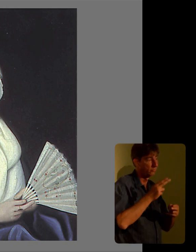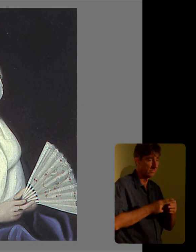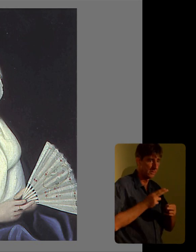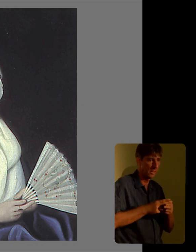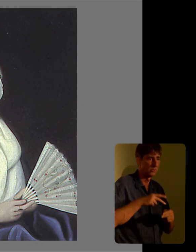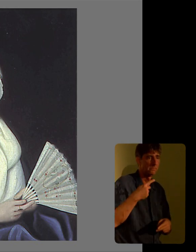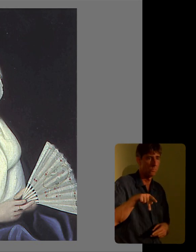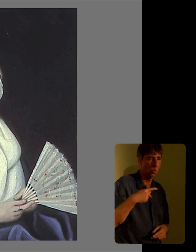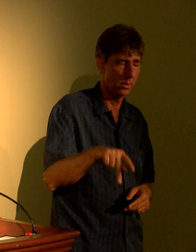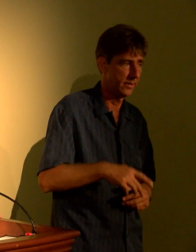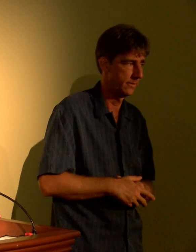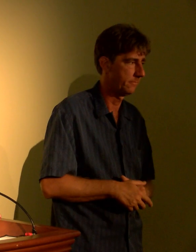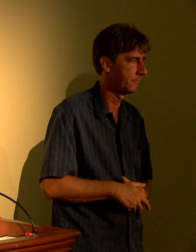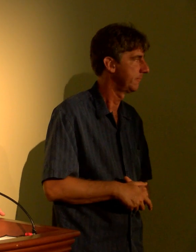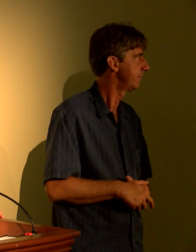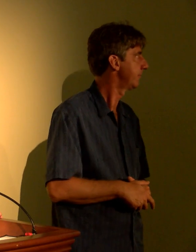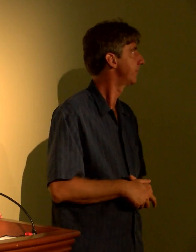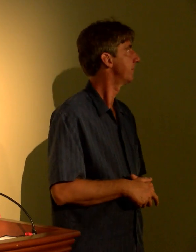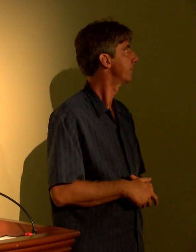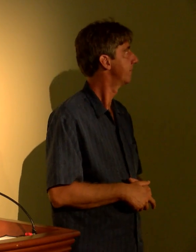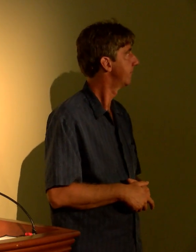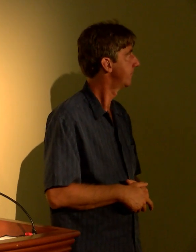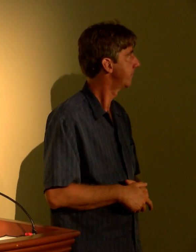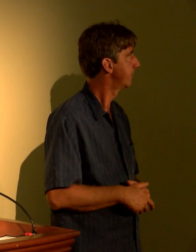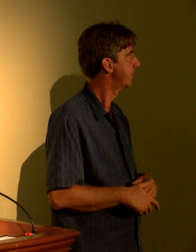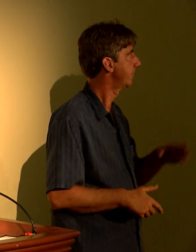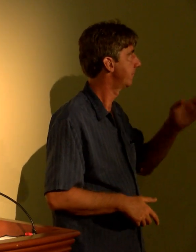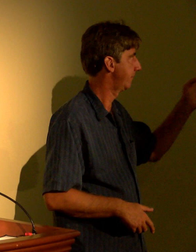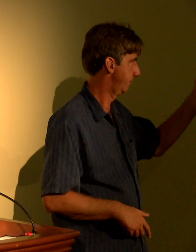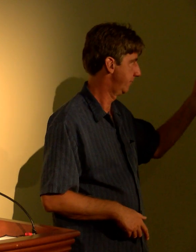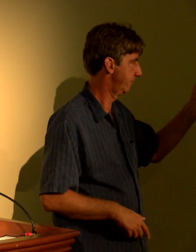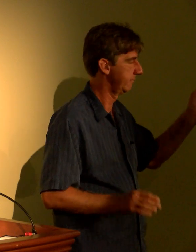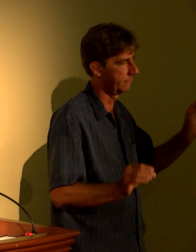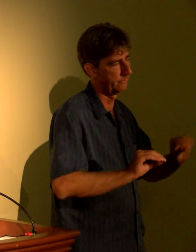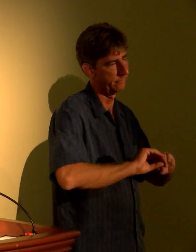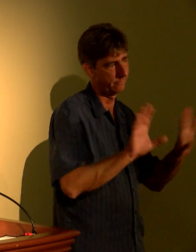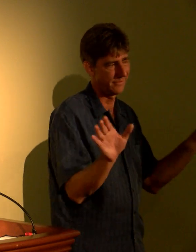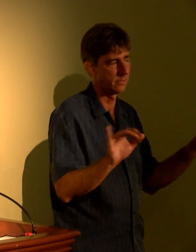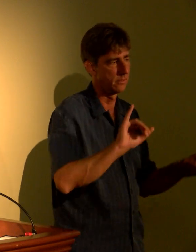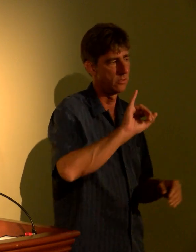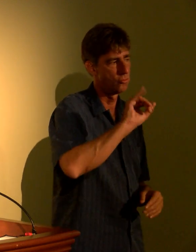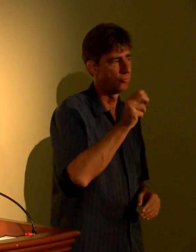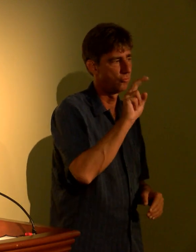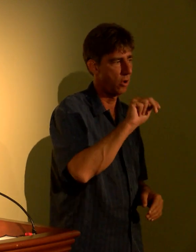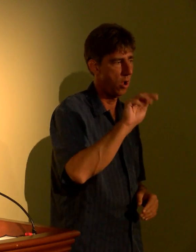Portland. This very clearly is a Brewster, Mr. John Bourne, also done in Portland at this